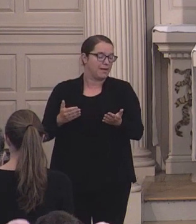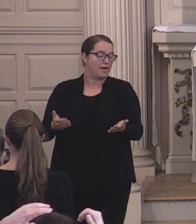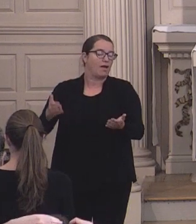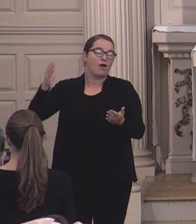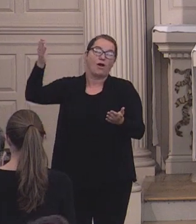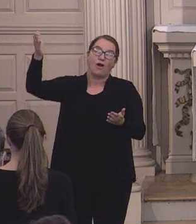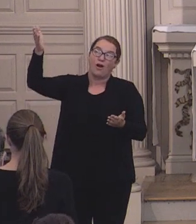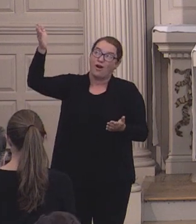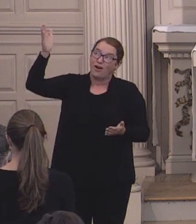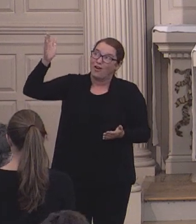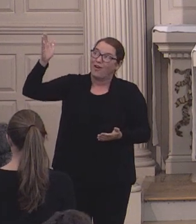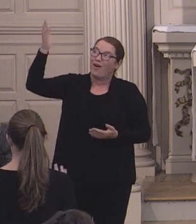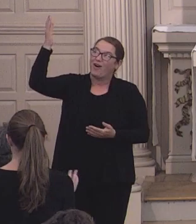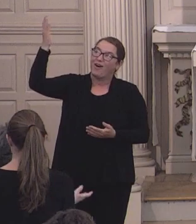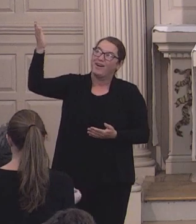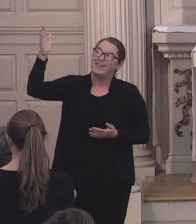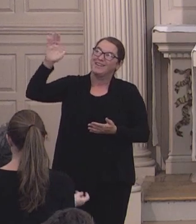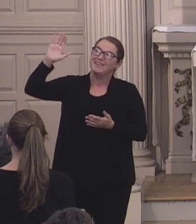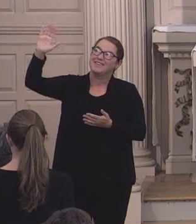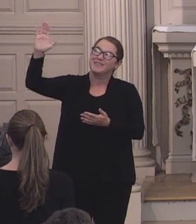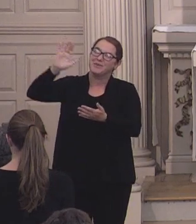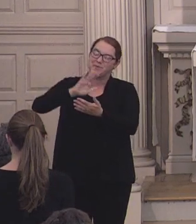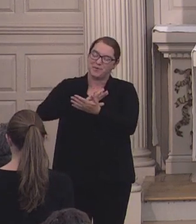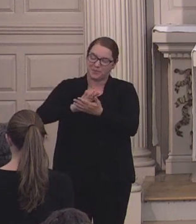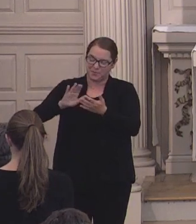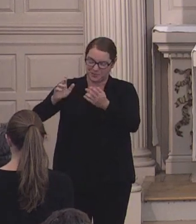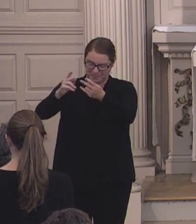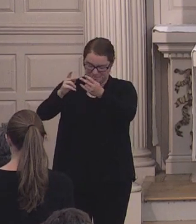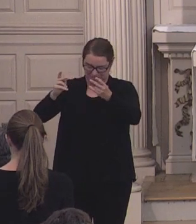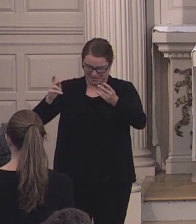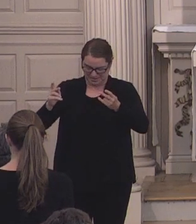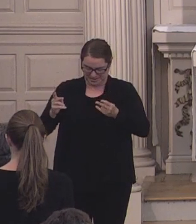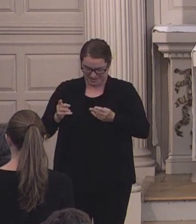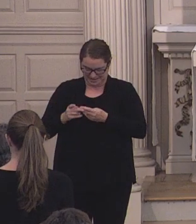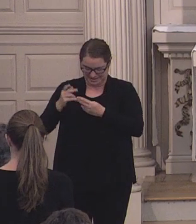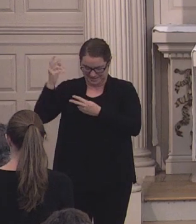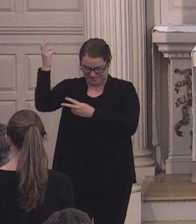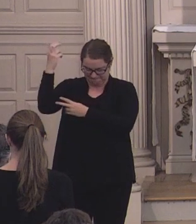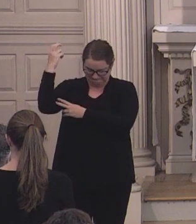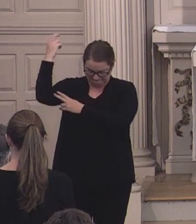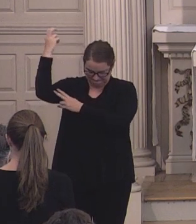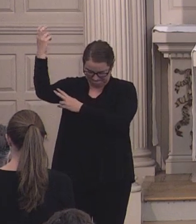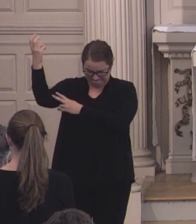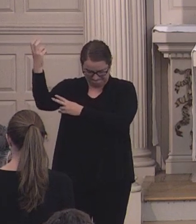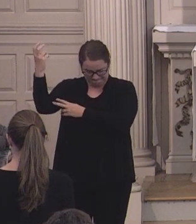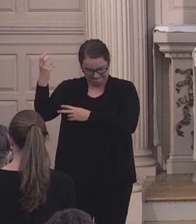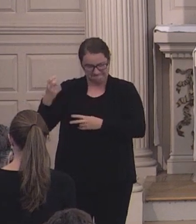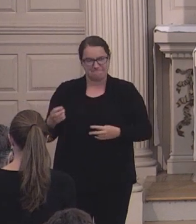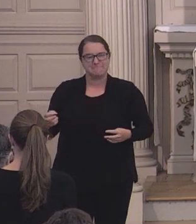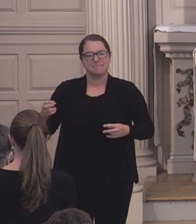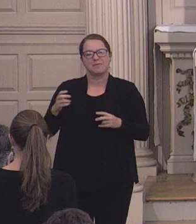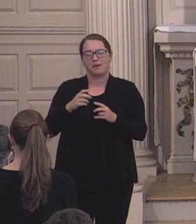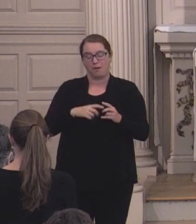God is in his holy place, God who